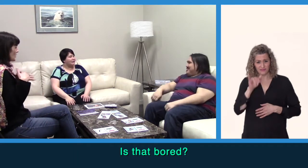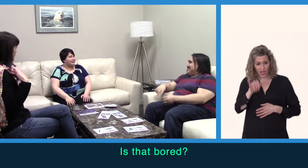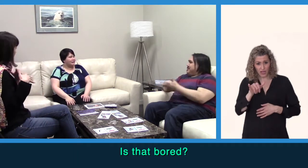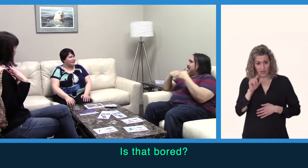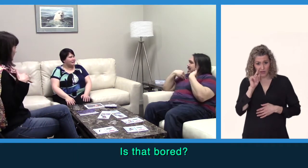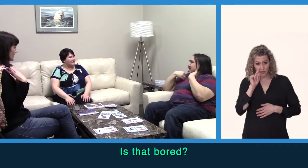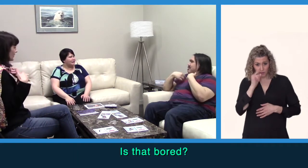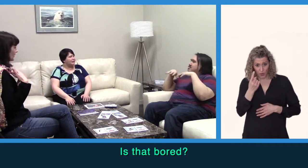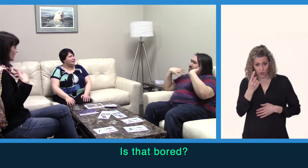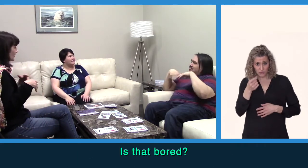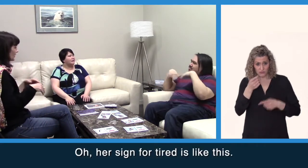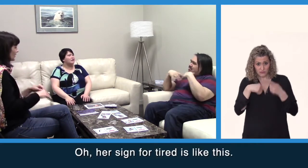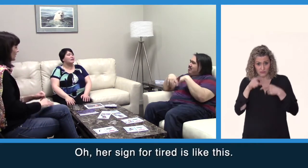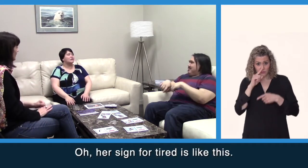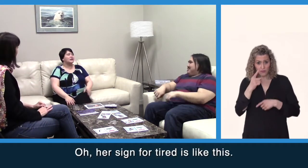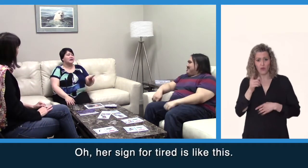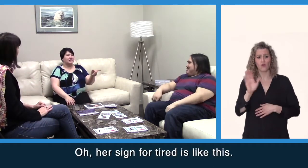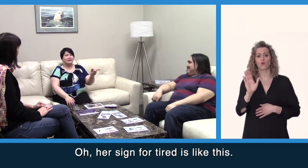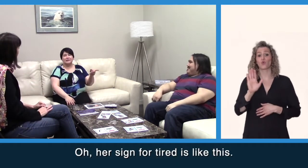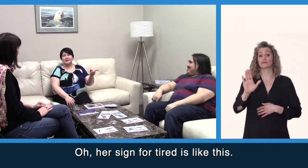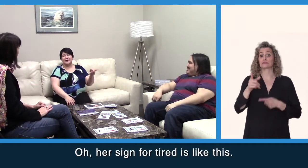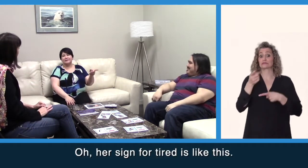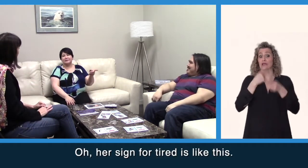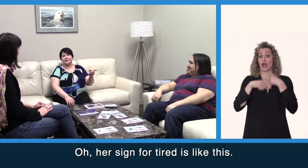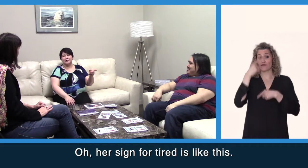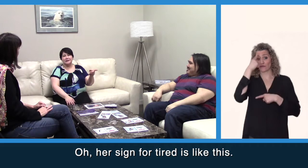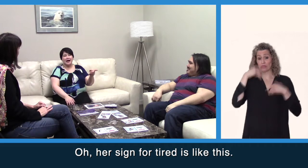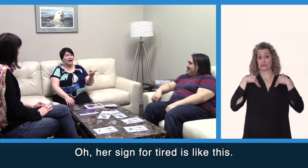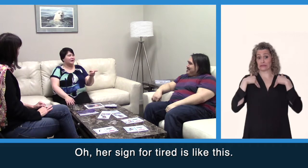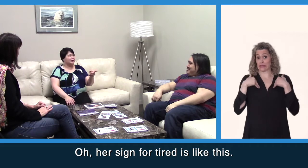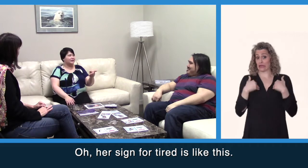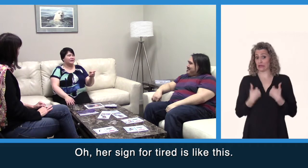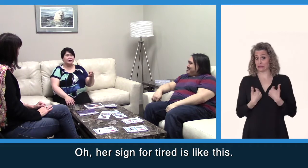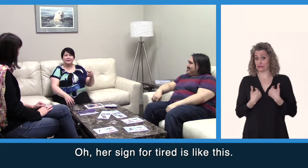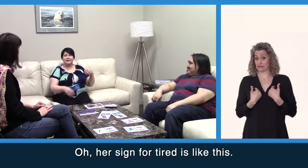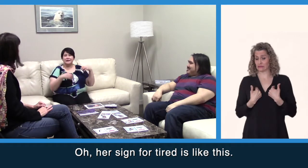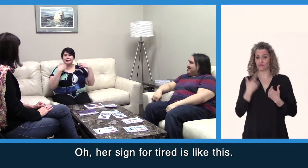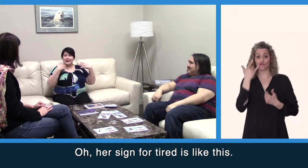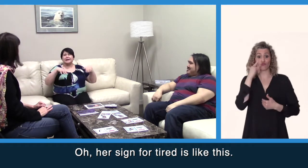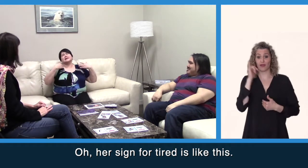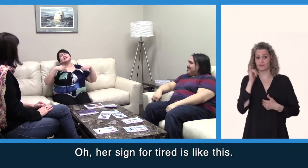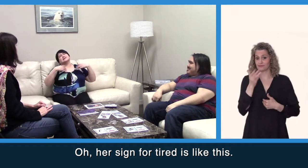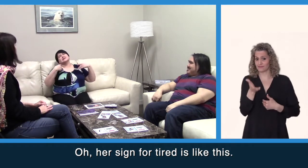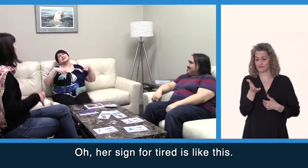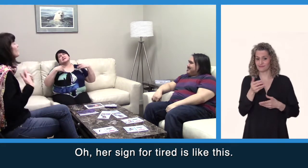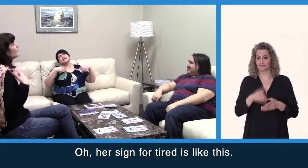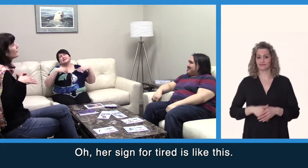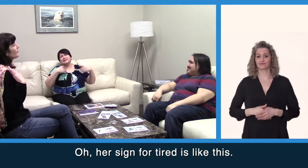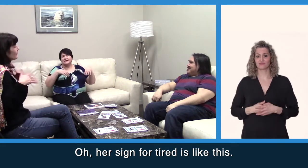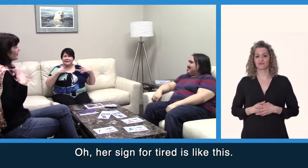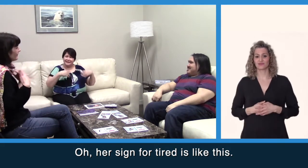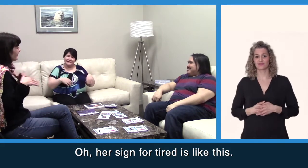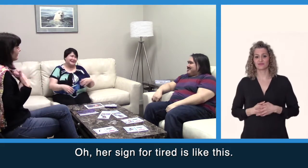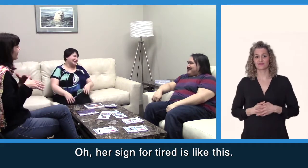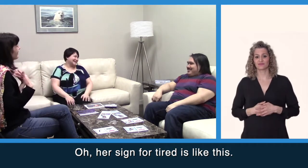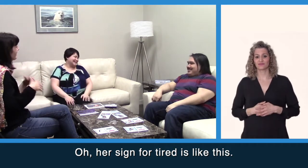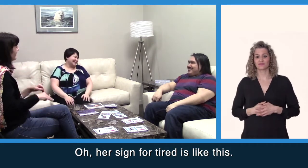that bored? Oh, her sign for tired is like this. What